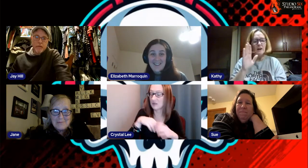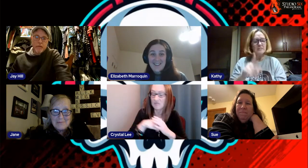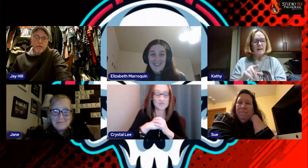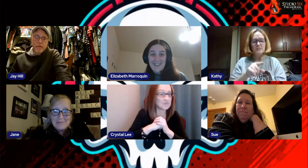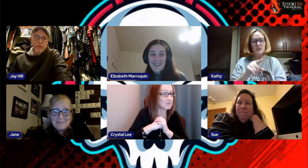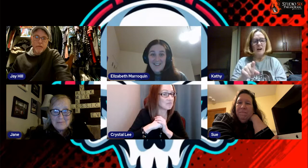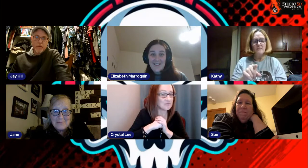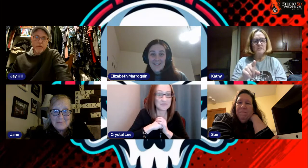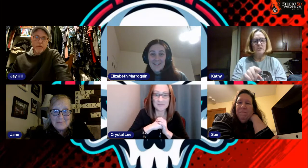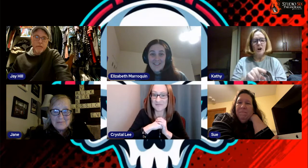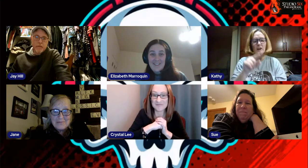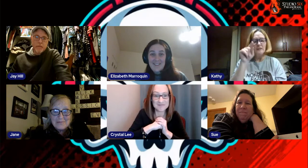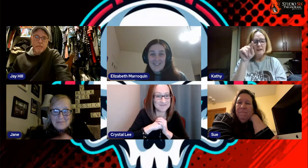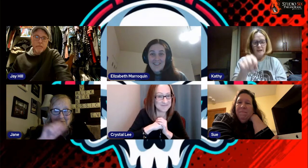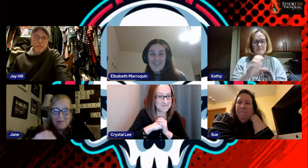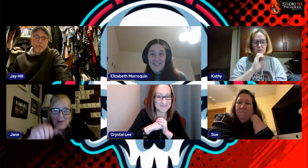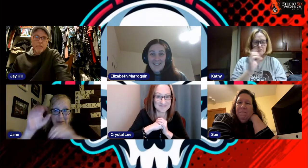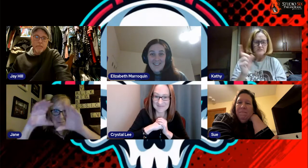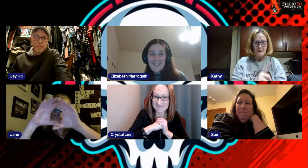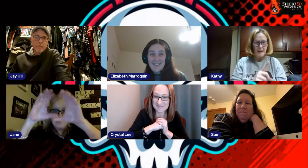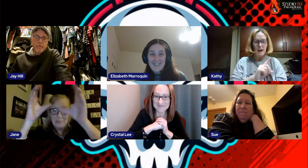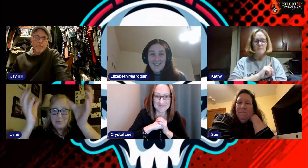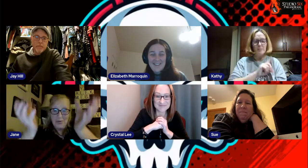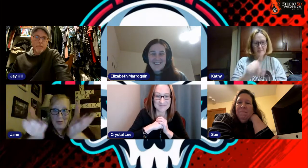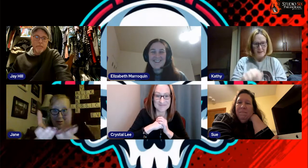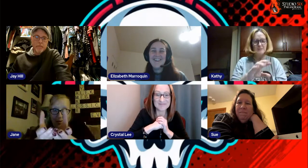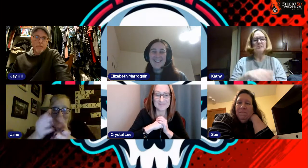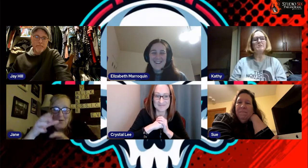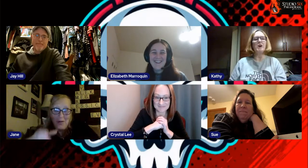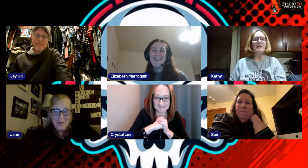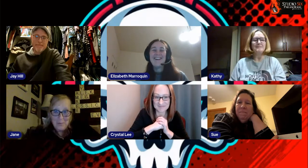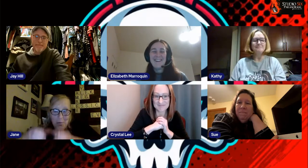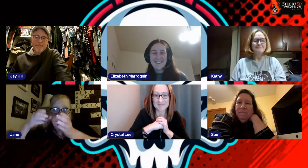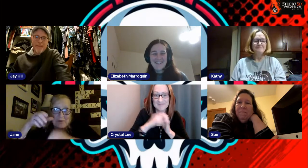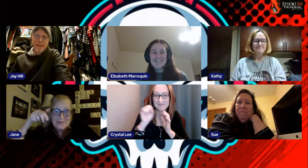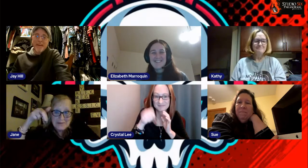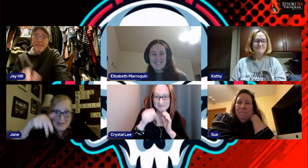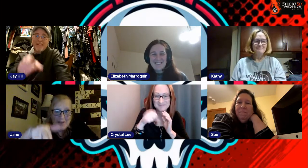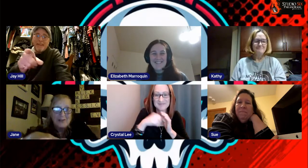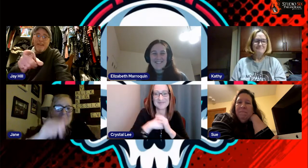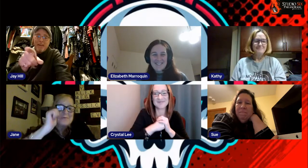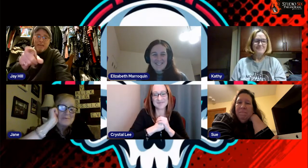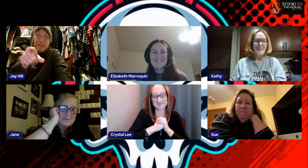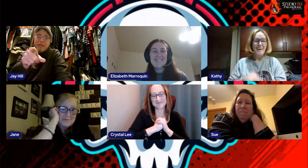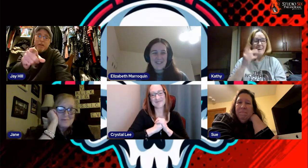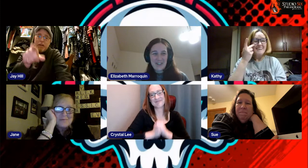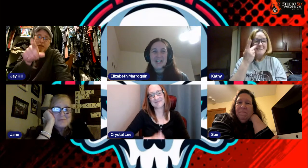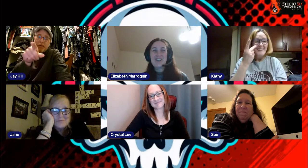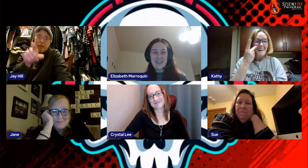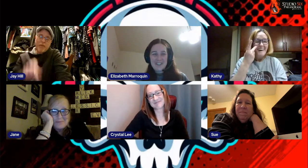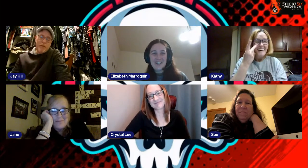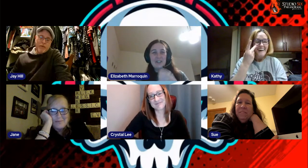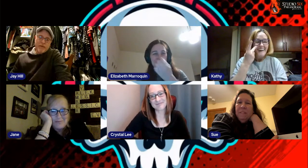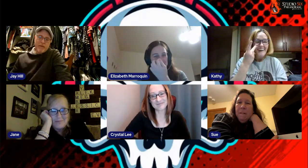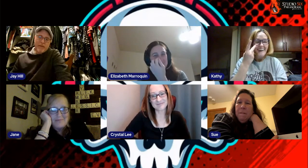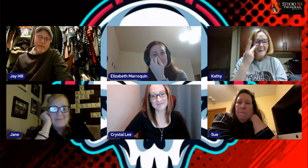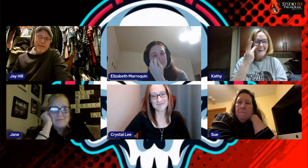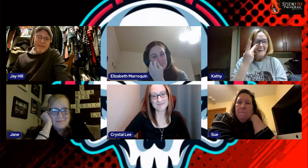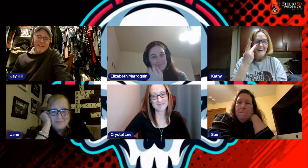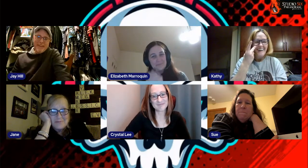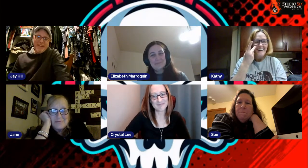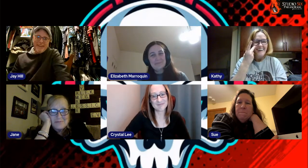saw the house light turn on. Until Crystal came, they turned it on. See? It was you,